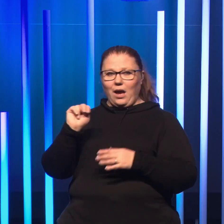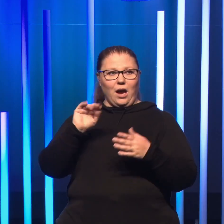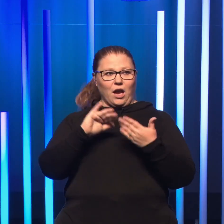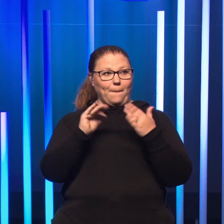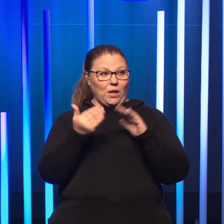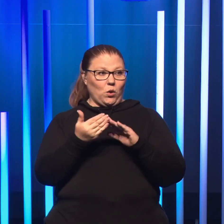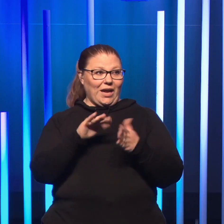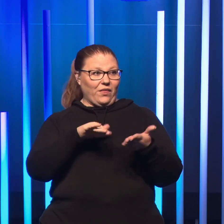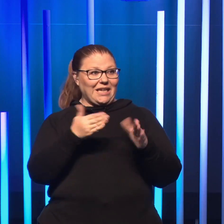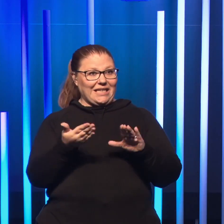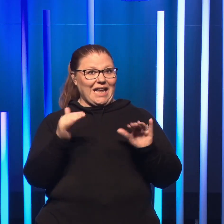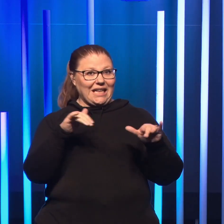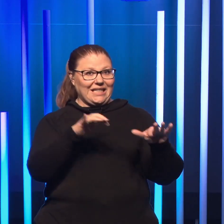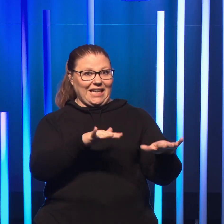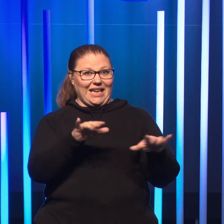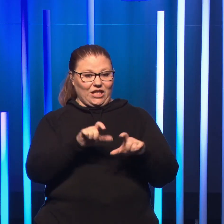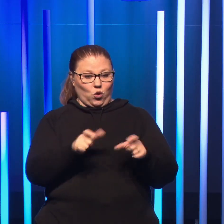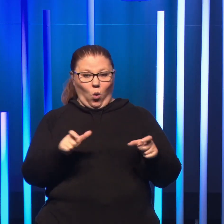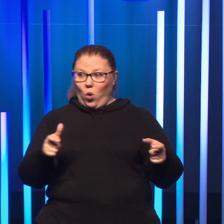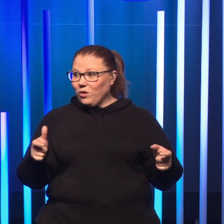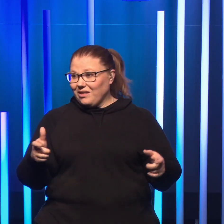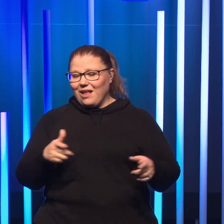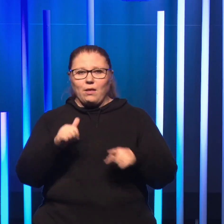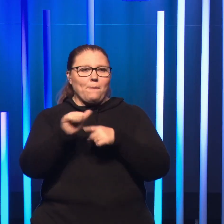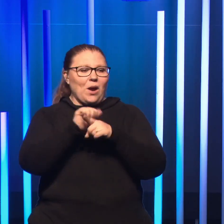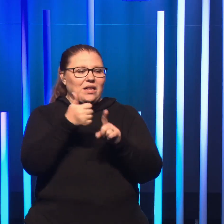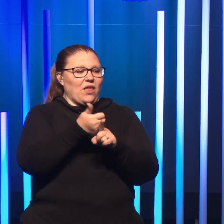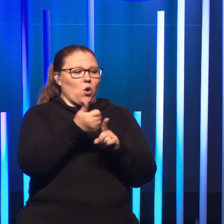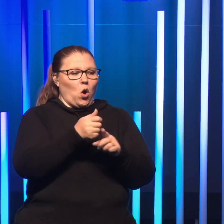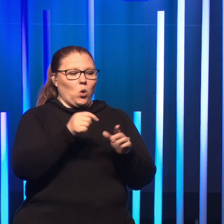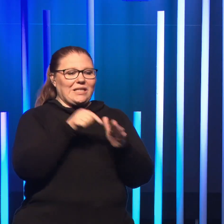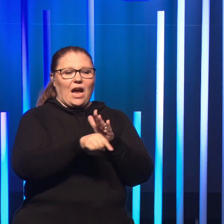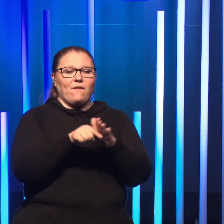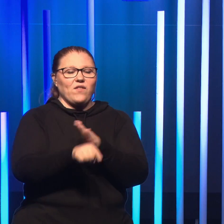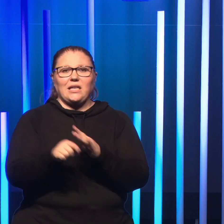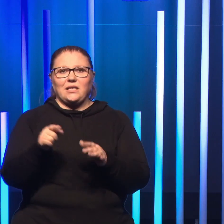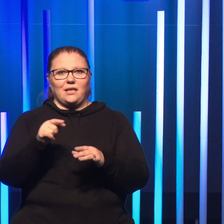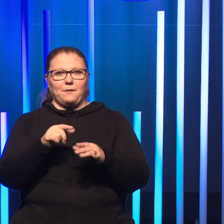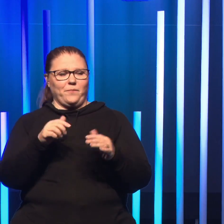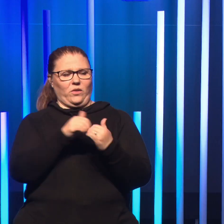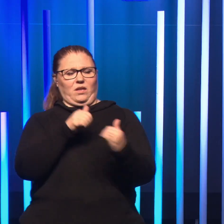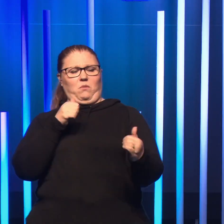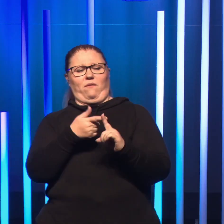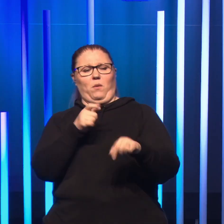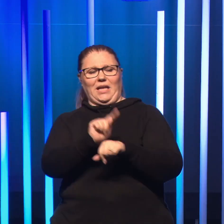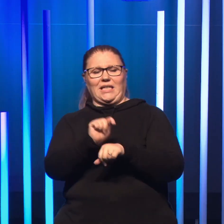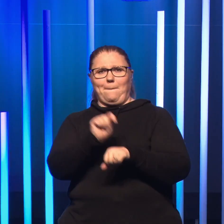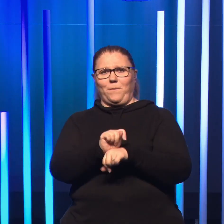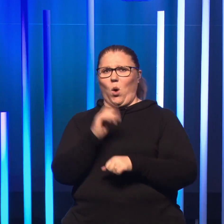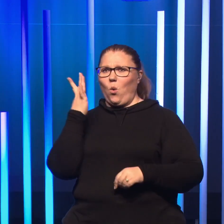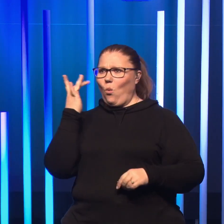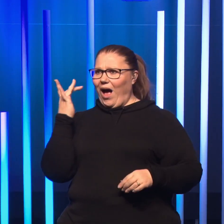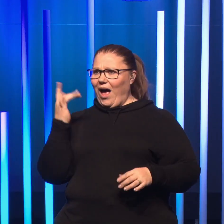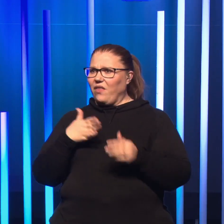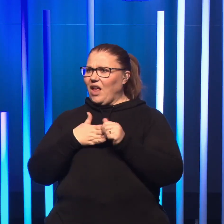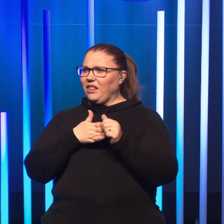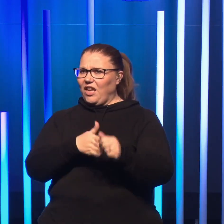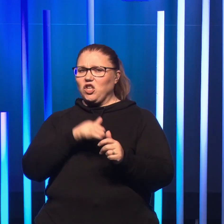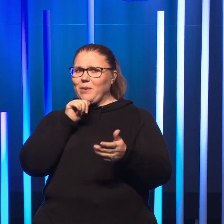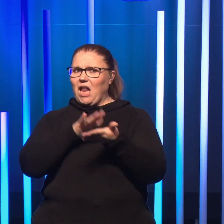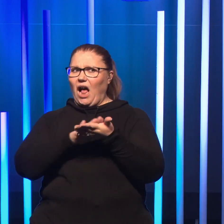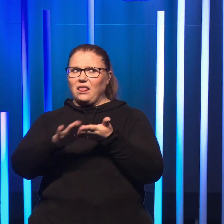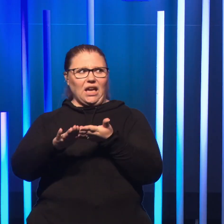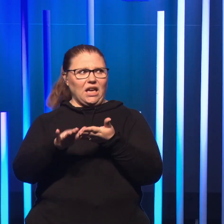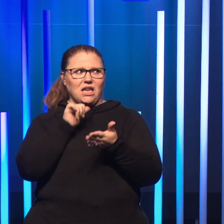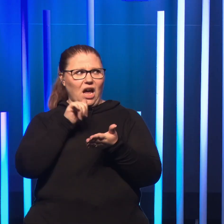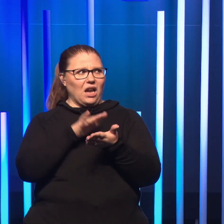probably haven't. That's okay. But they would practice their own sacrifices. They would stay away from the temple because they said the leadership is unclean and